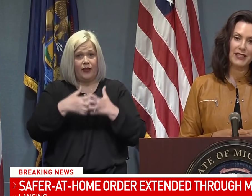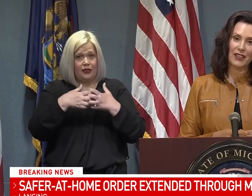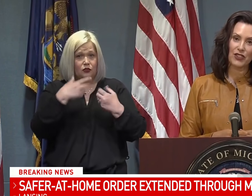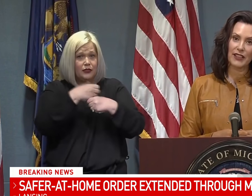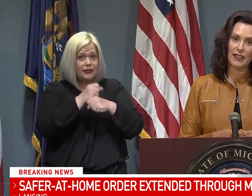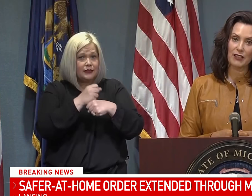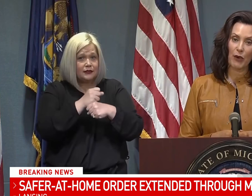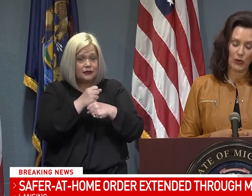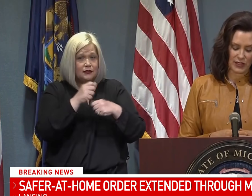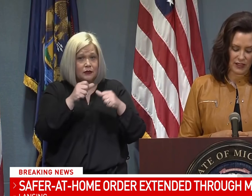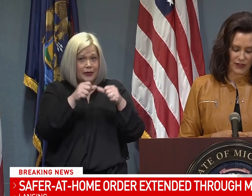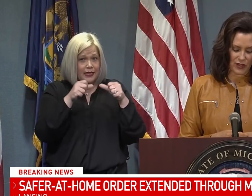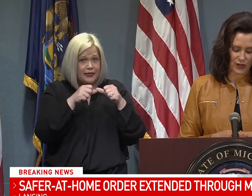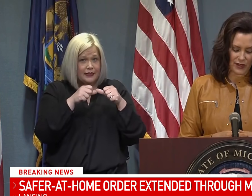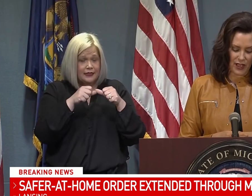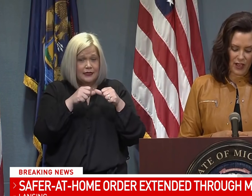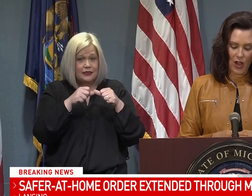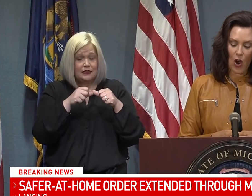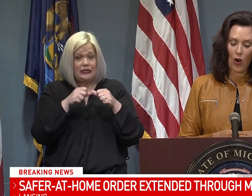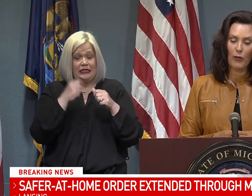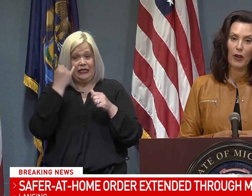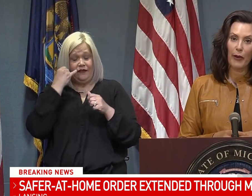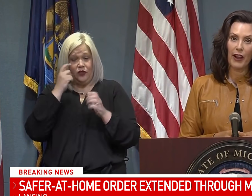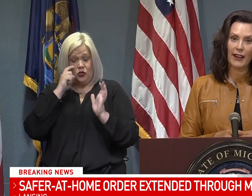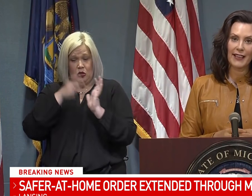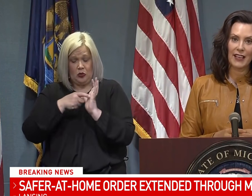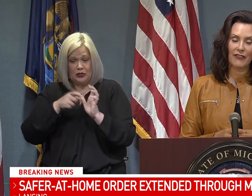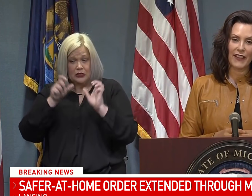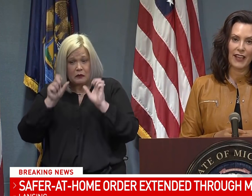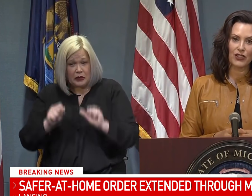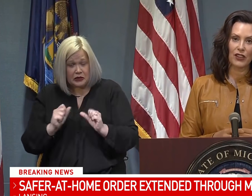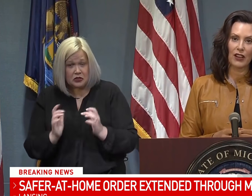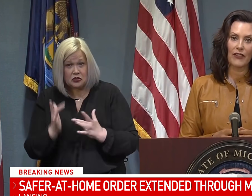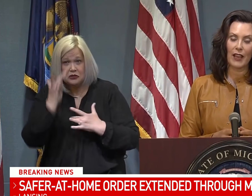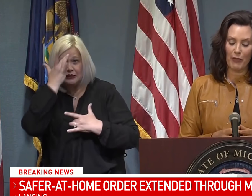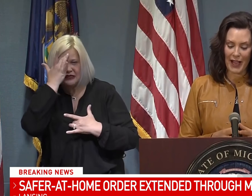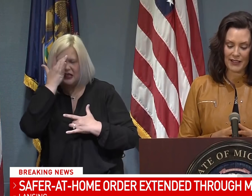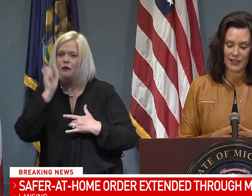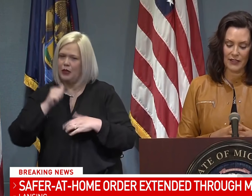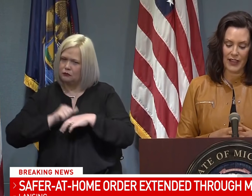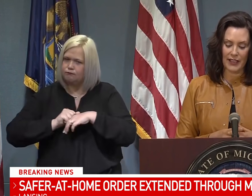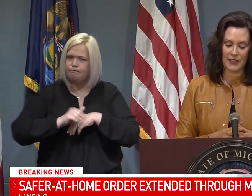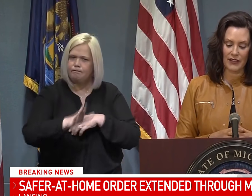send potentially exposed individuals home upon identification of a